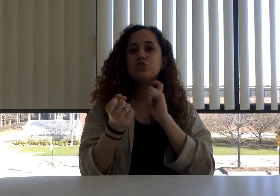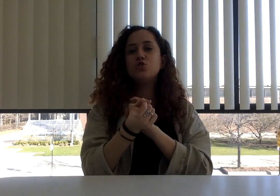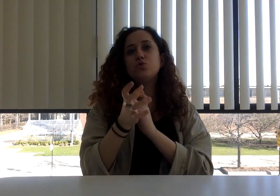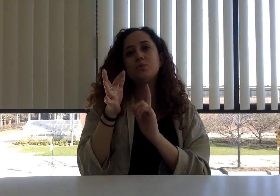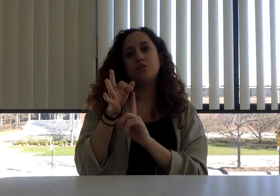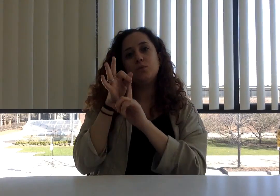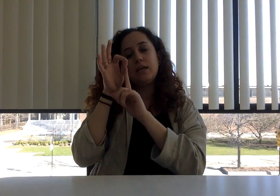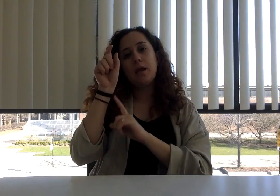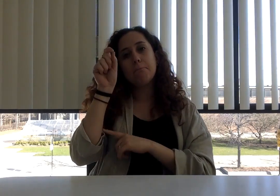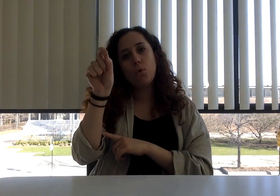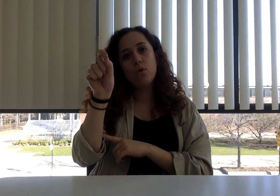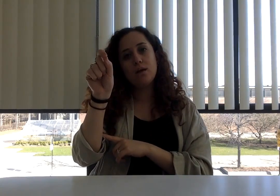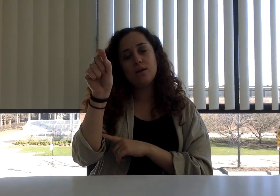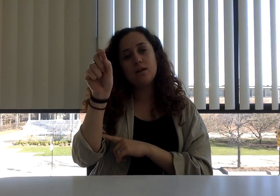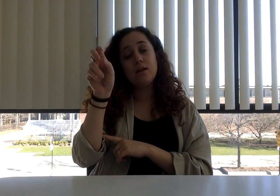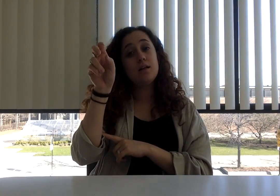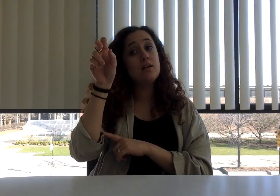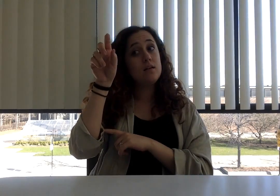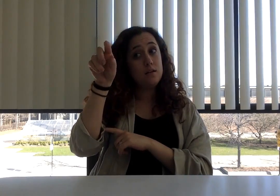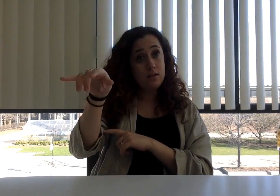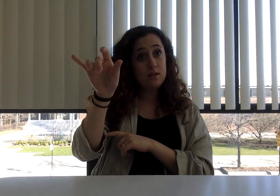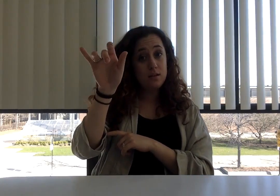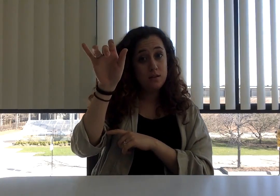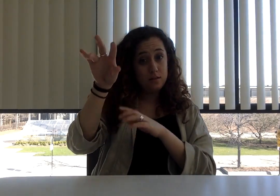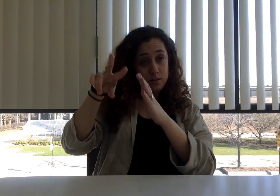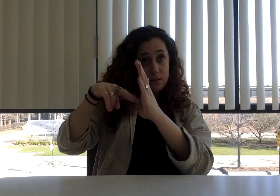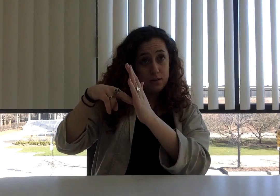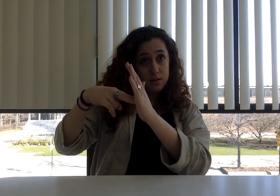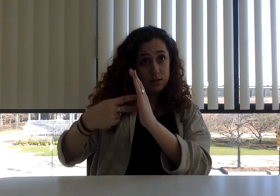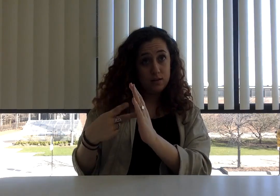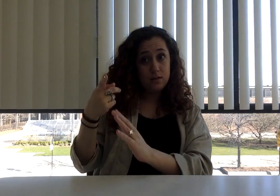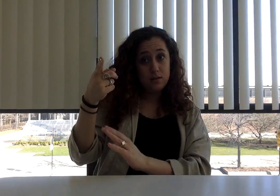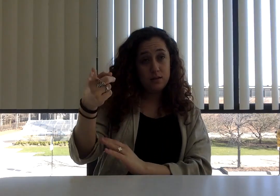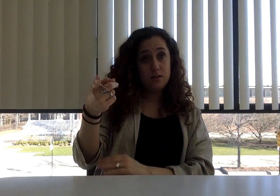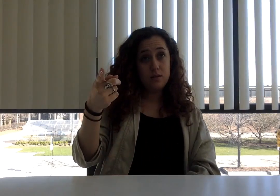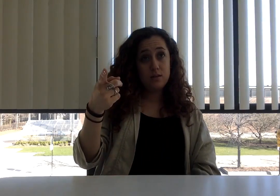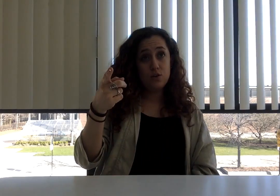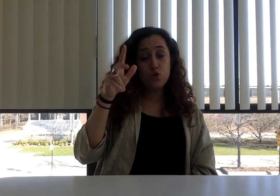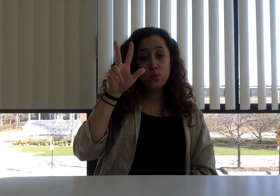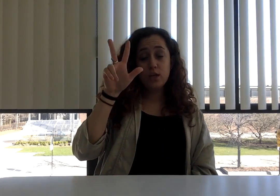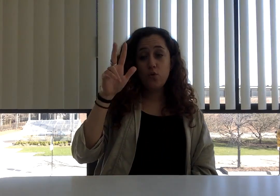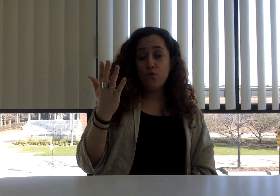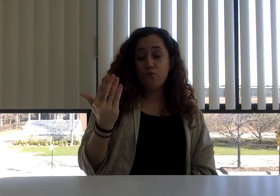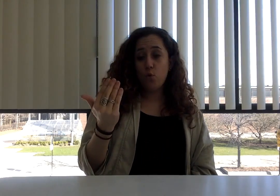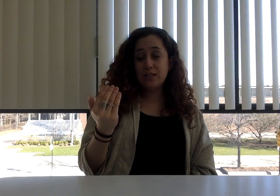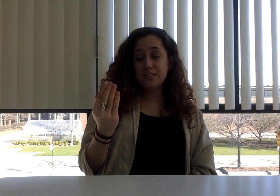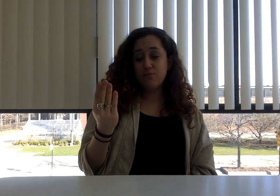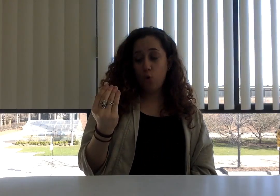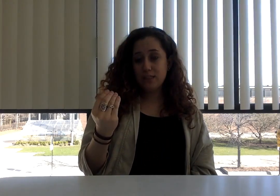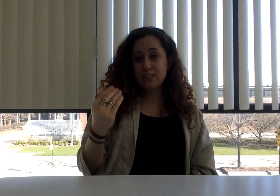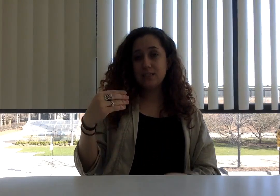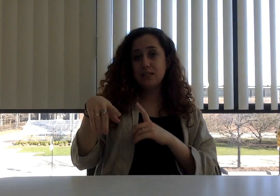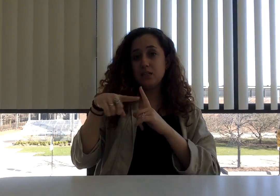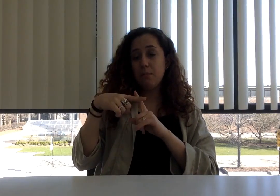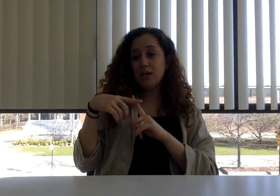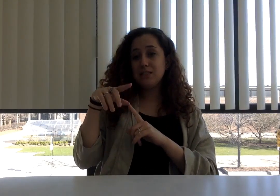point was 3 over 14 in the positive x direction, 4 over 7, or a little bit more of